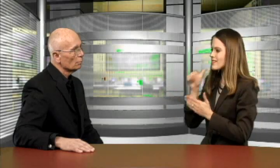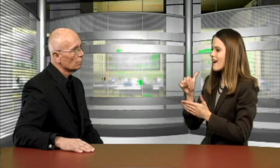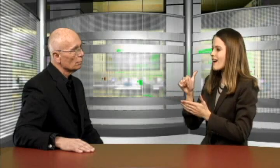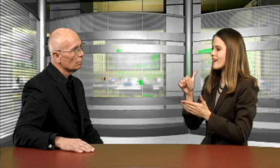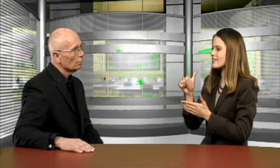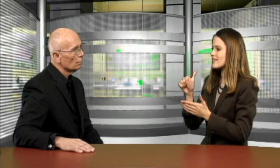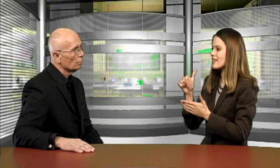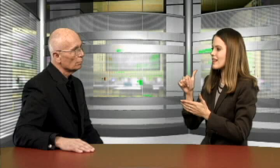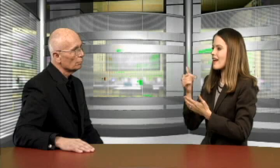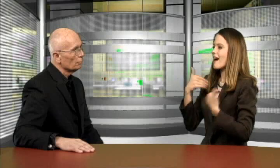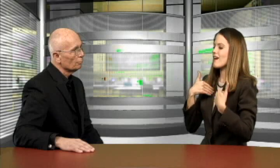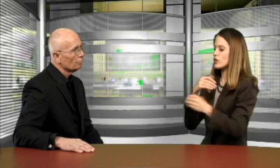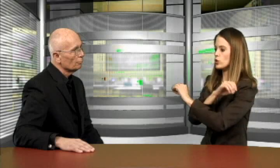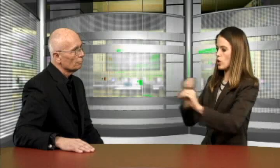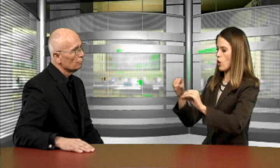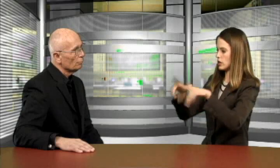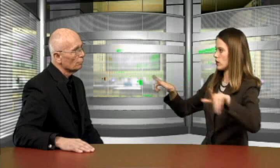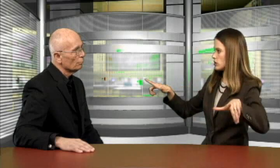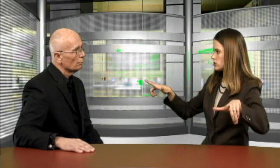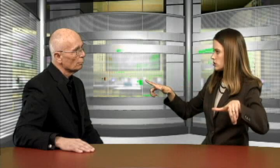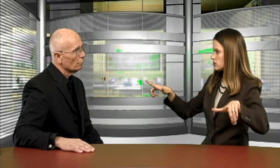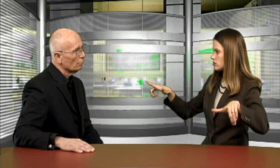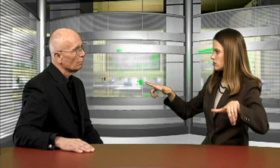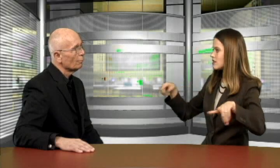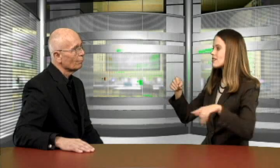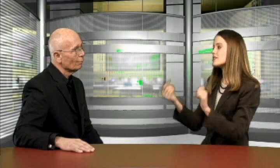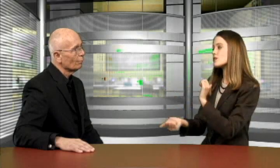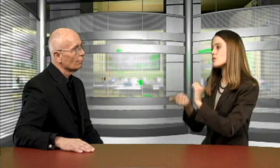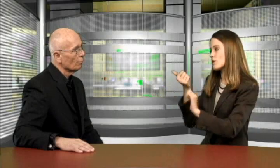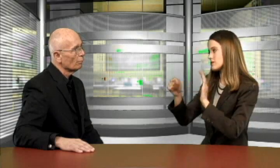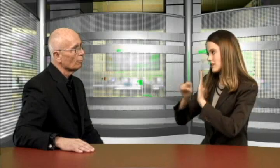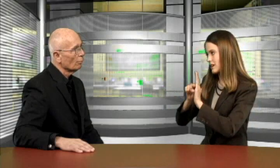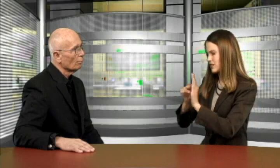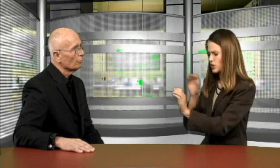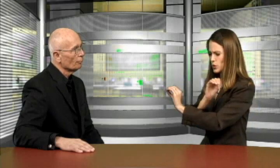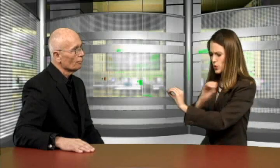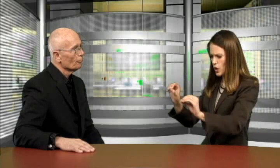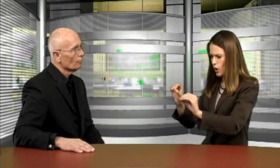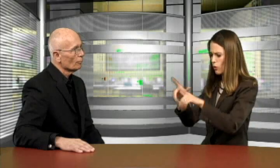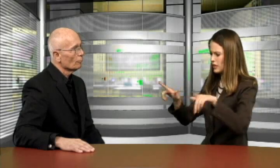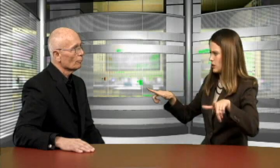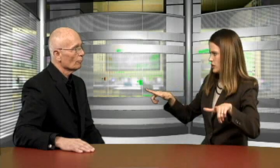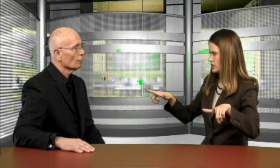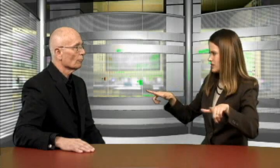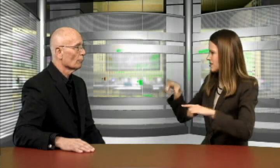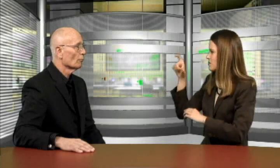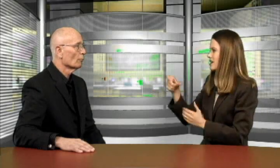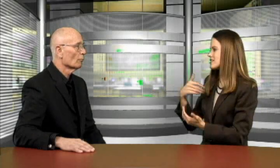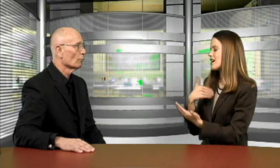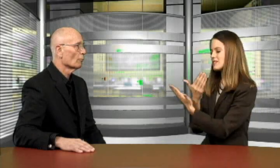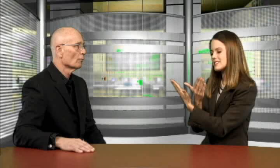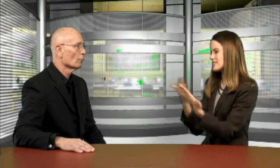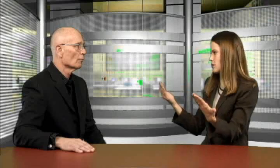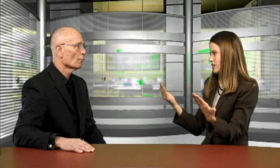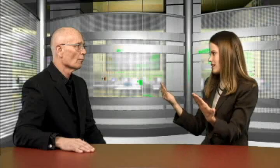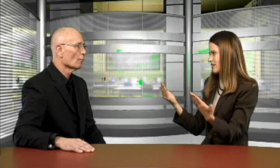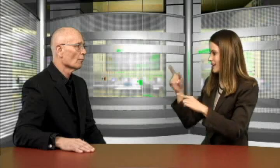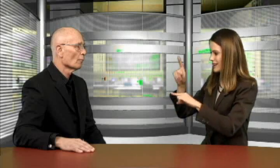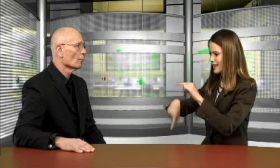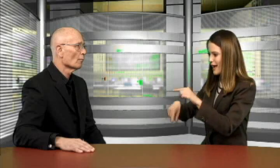children go to school, they're not having no language at all. That could be the most negative thing, is to have absolutely no